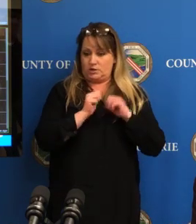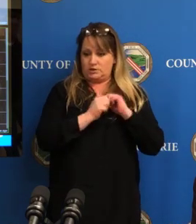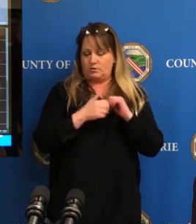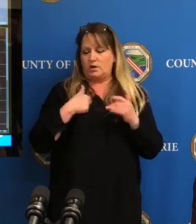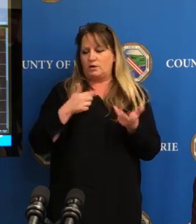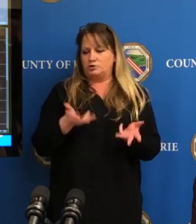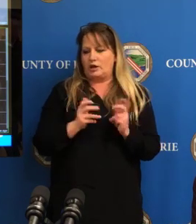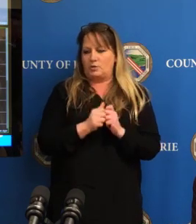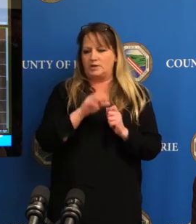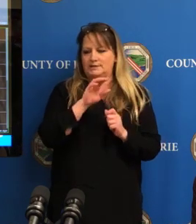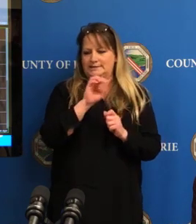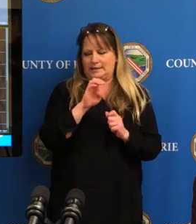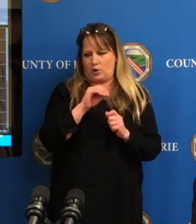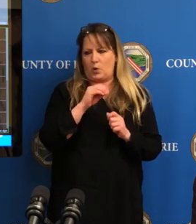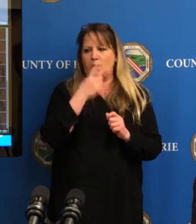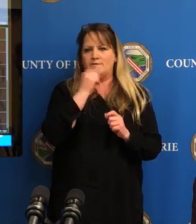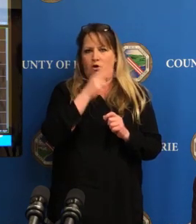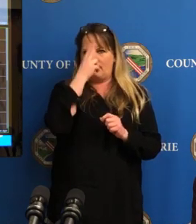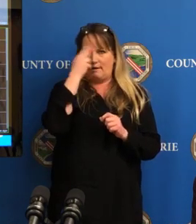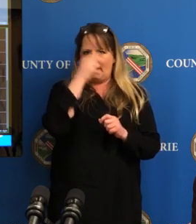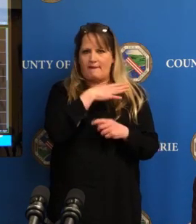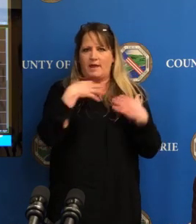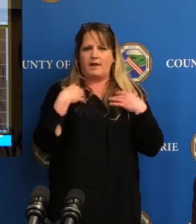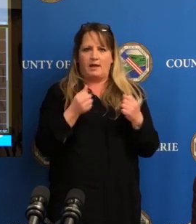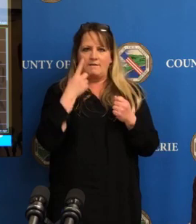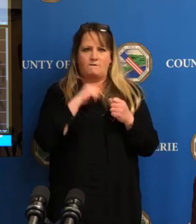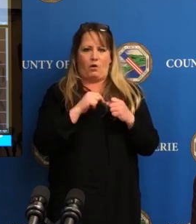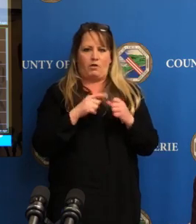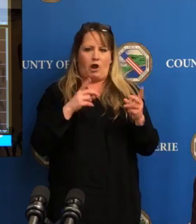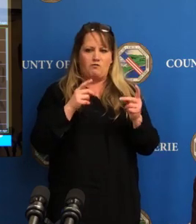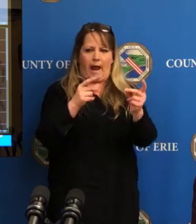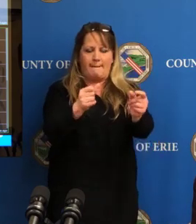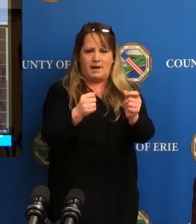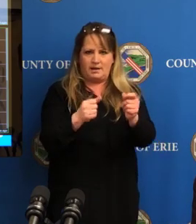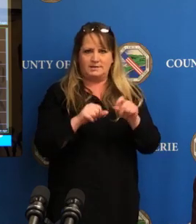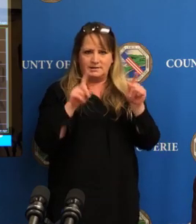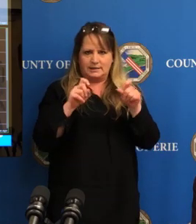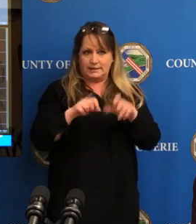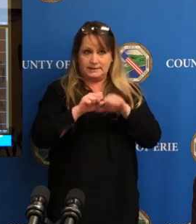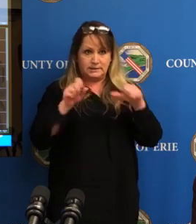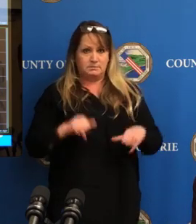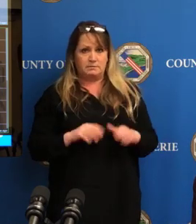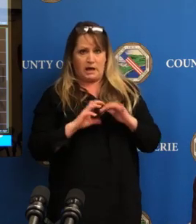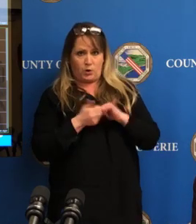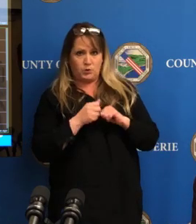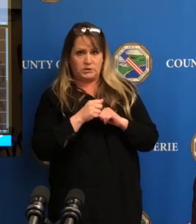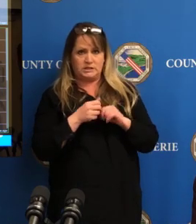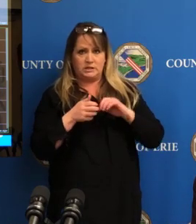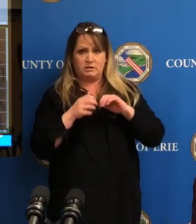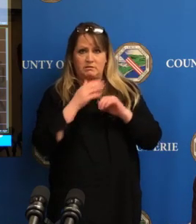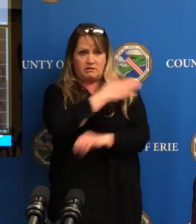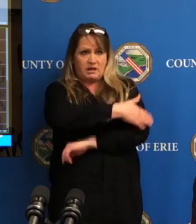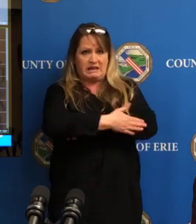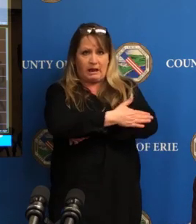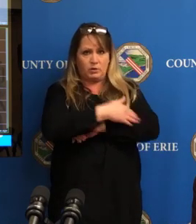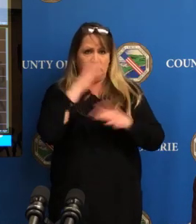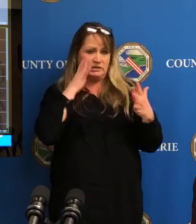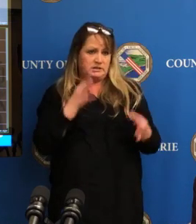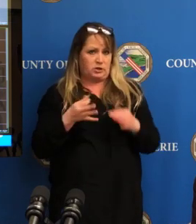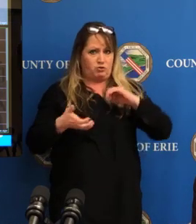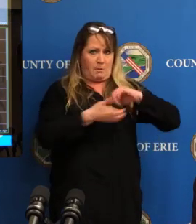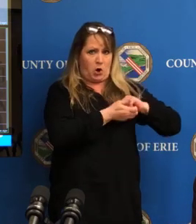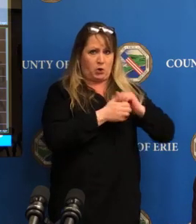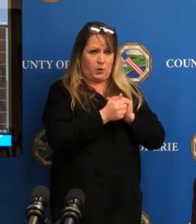talking with the CEO of Catholic Health about their new rapid test system, and I'm just curious as to how the county is planning to partner with them. They're saying they can put out